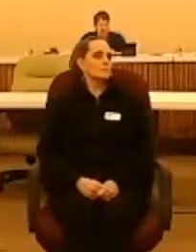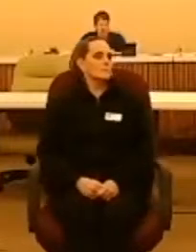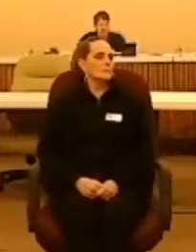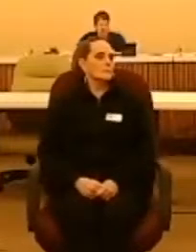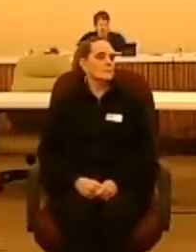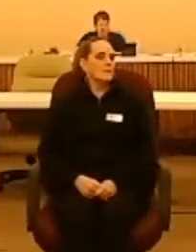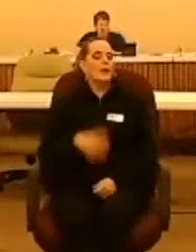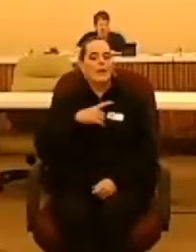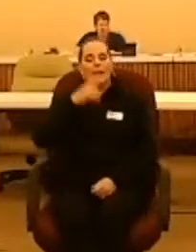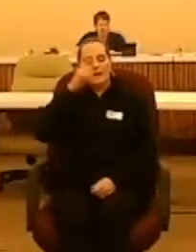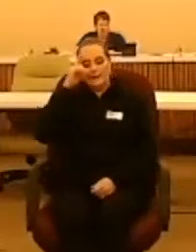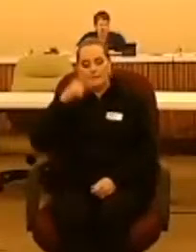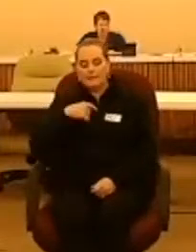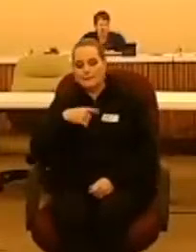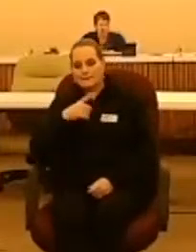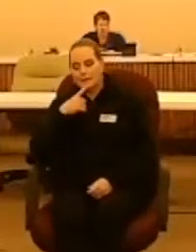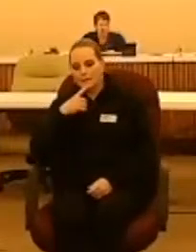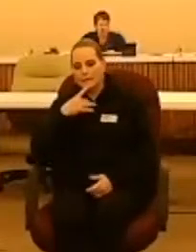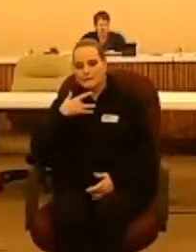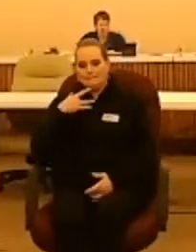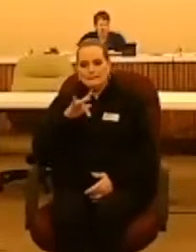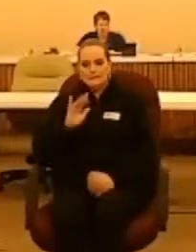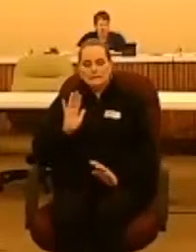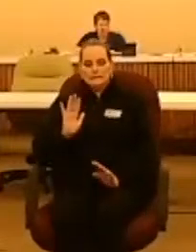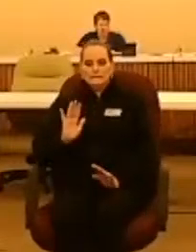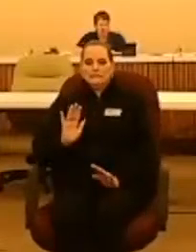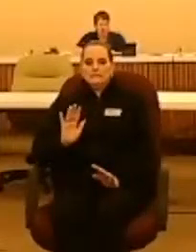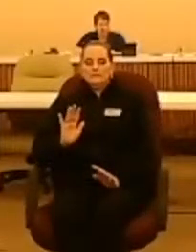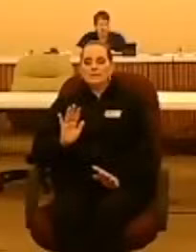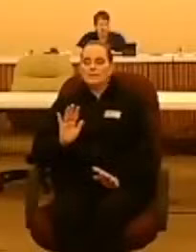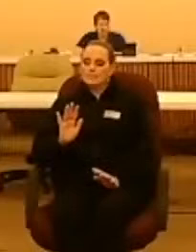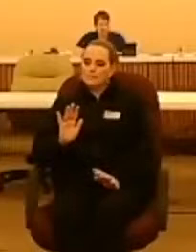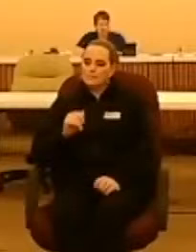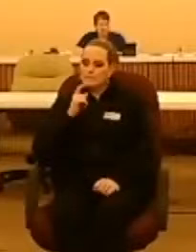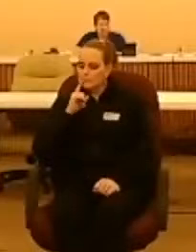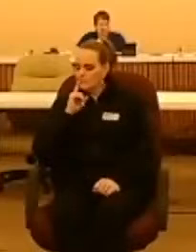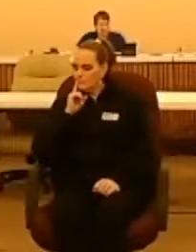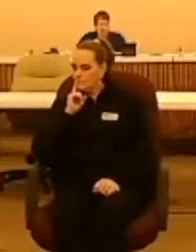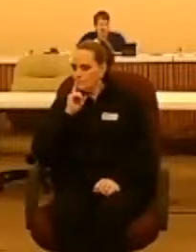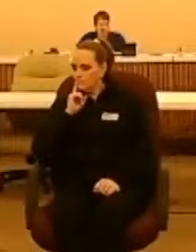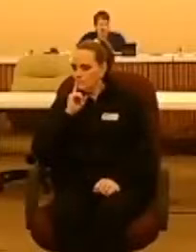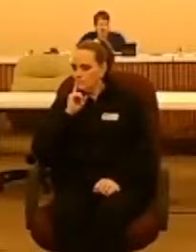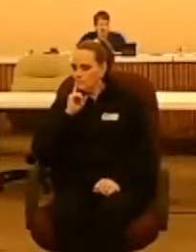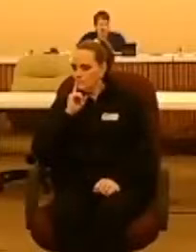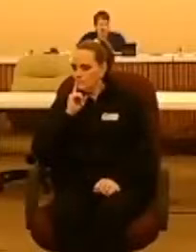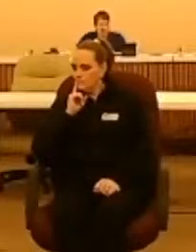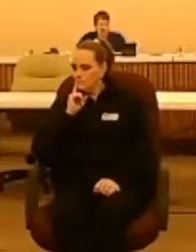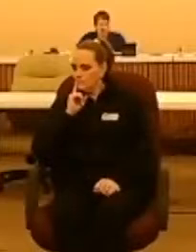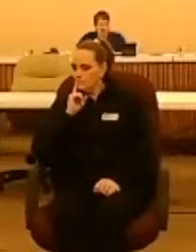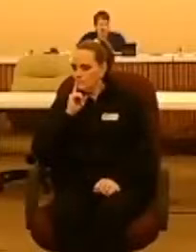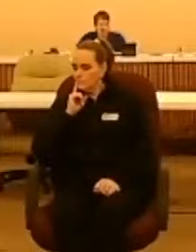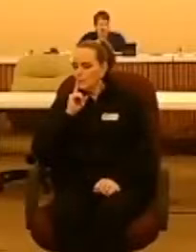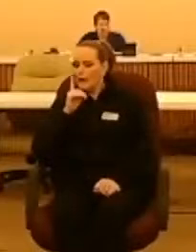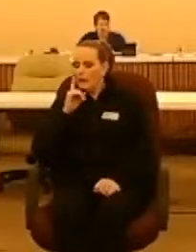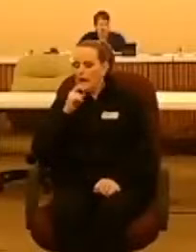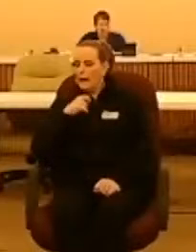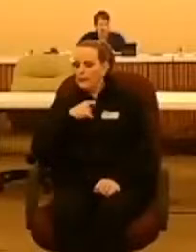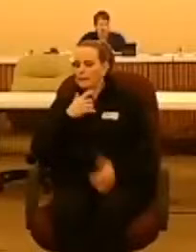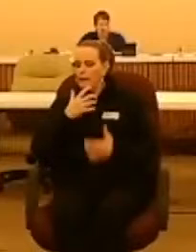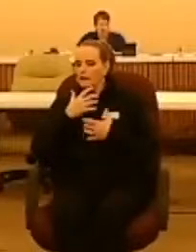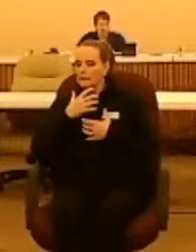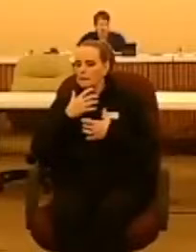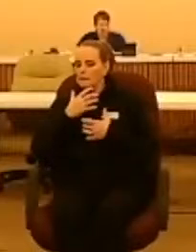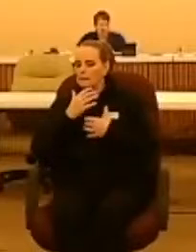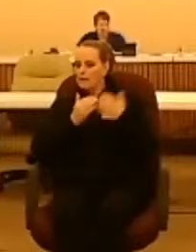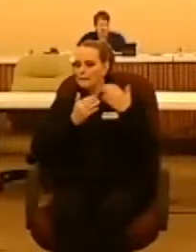the sensitive nature, I I would be much more comfortable that that statement doesn't